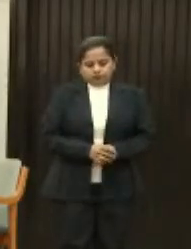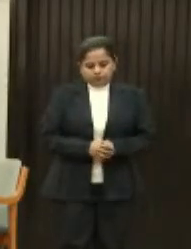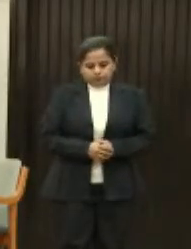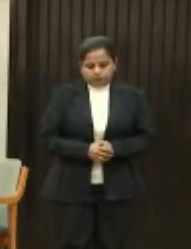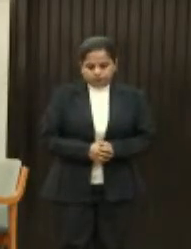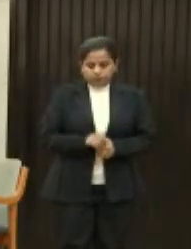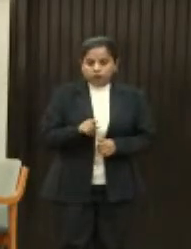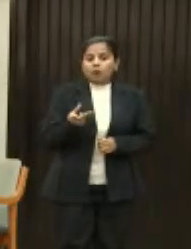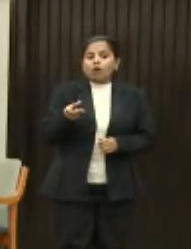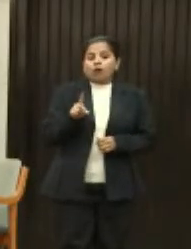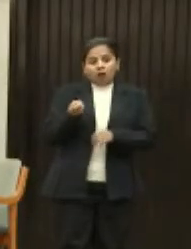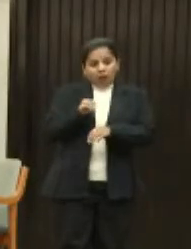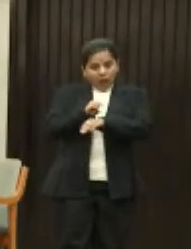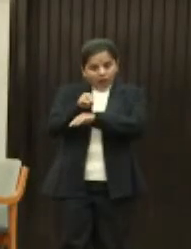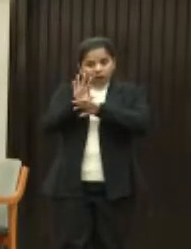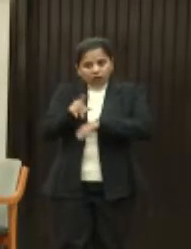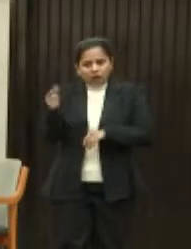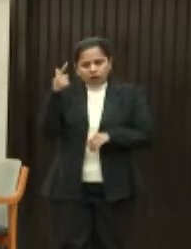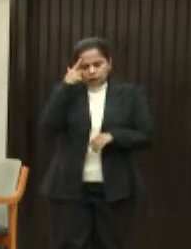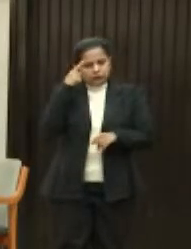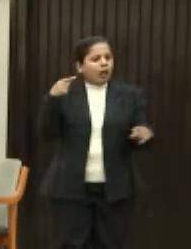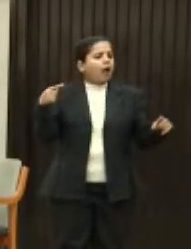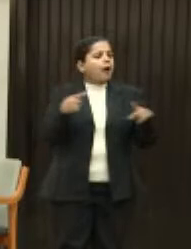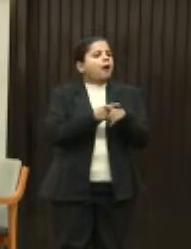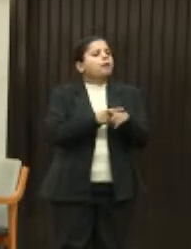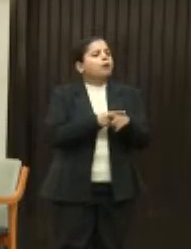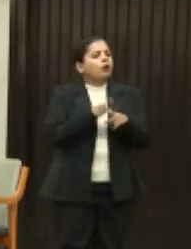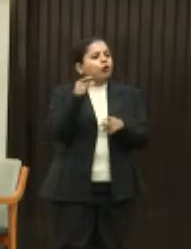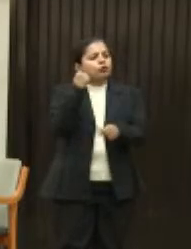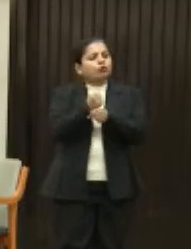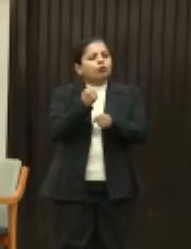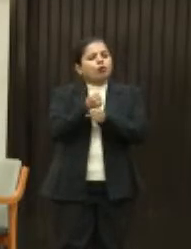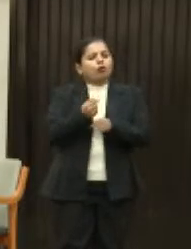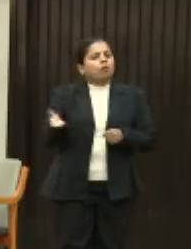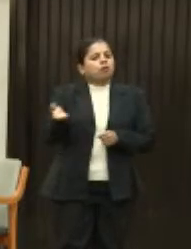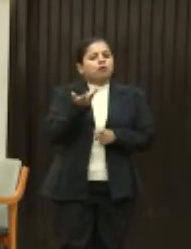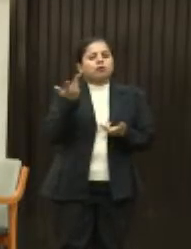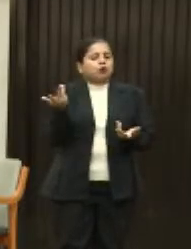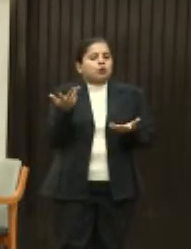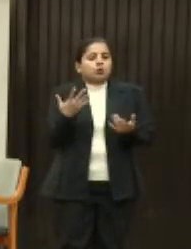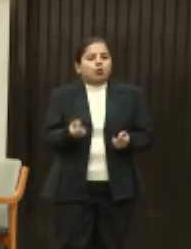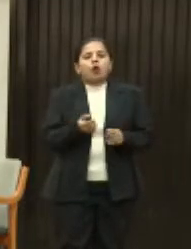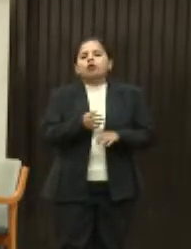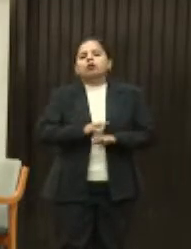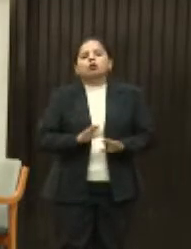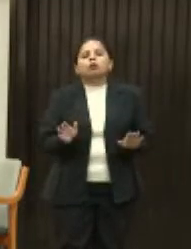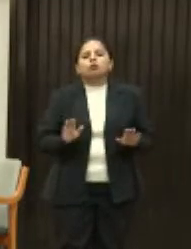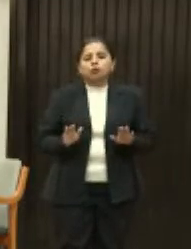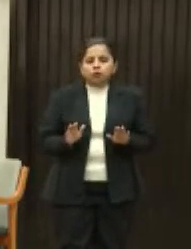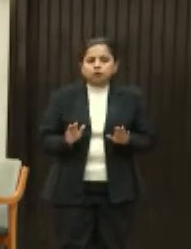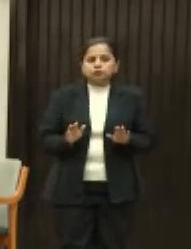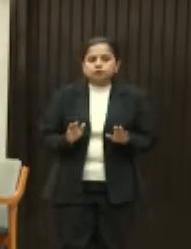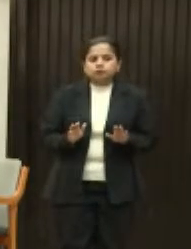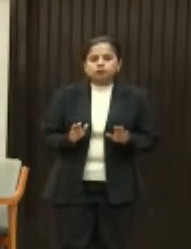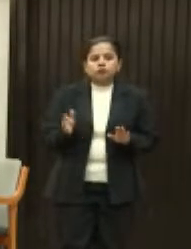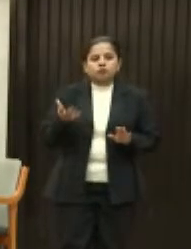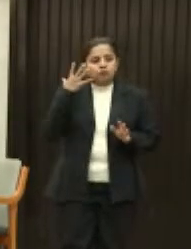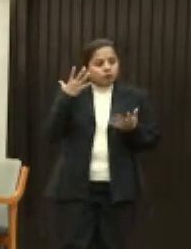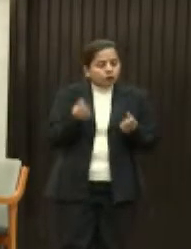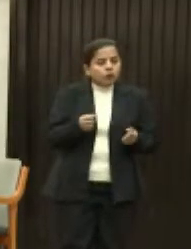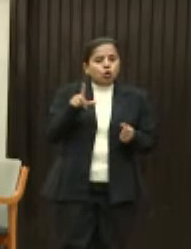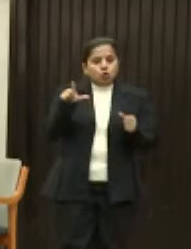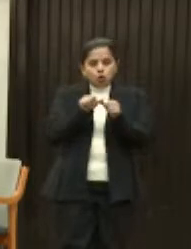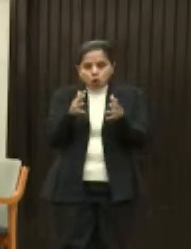Much against the advice of the bureaucracy, she did not want to set up a law